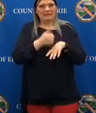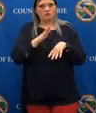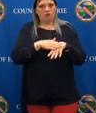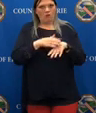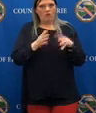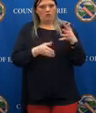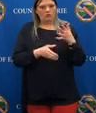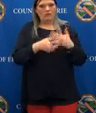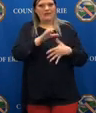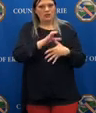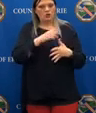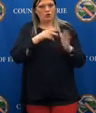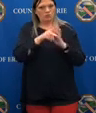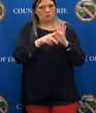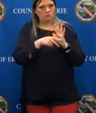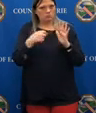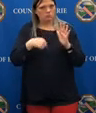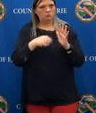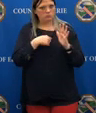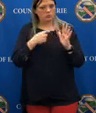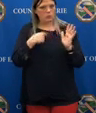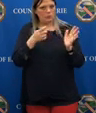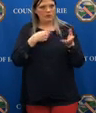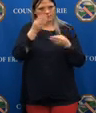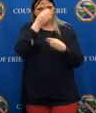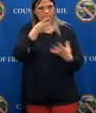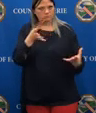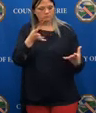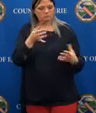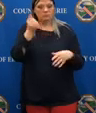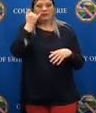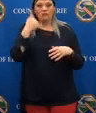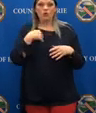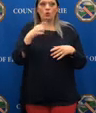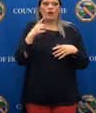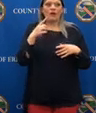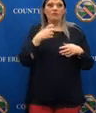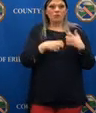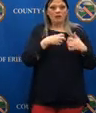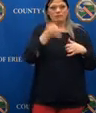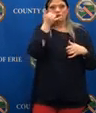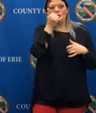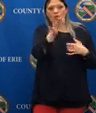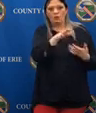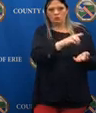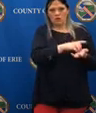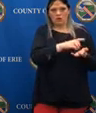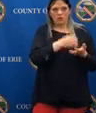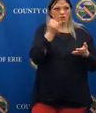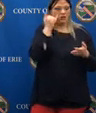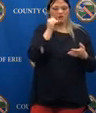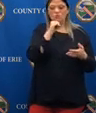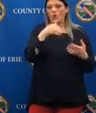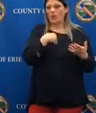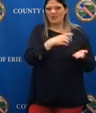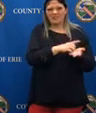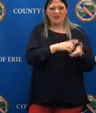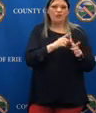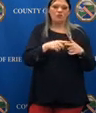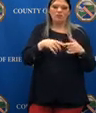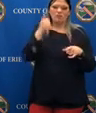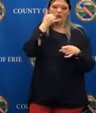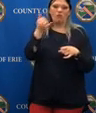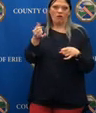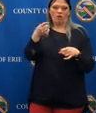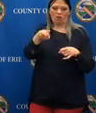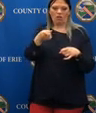ago. If you have other questions, you should always call your doctor with regards to the health. If you have no doctor, you can call our hotline and we'll try to put